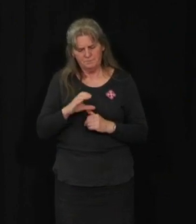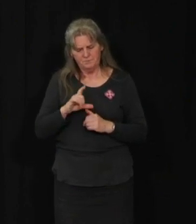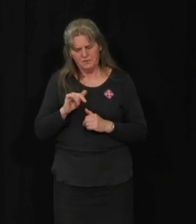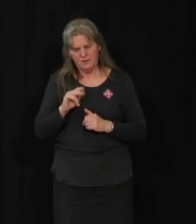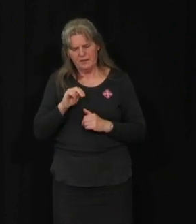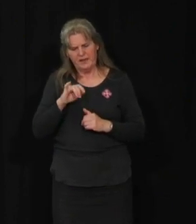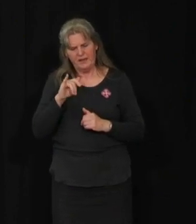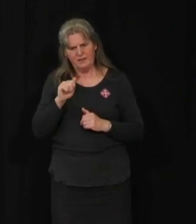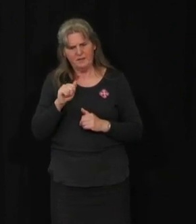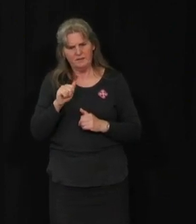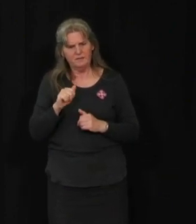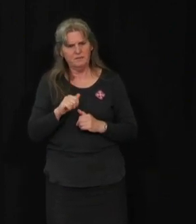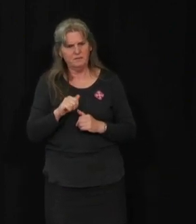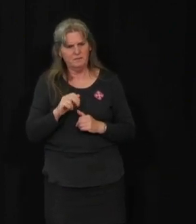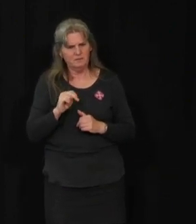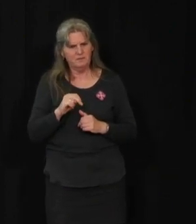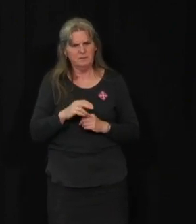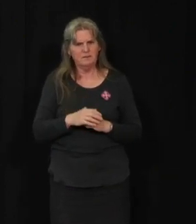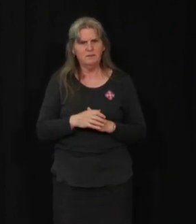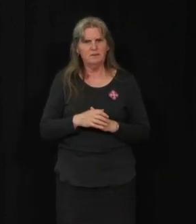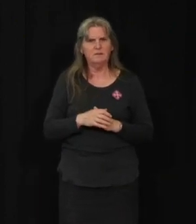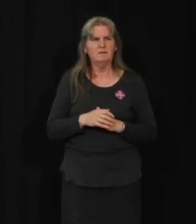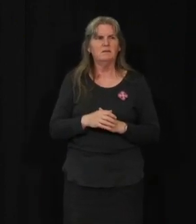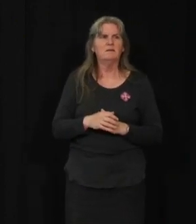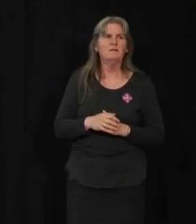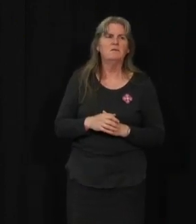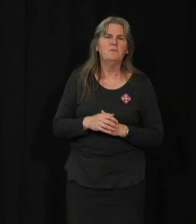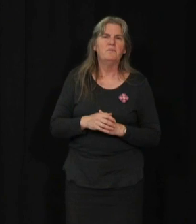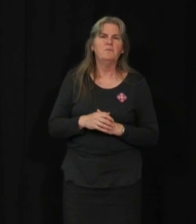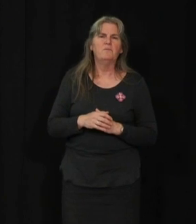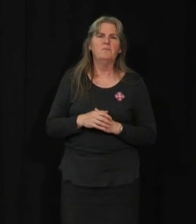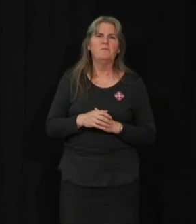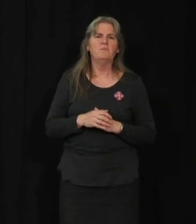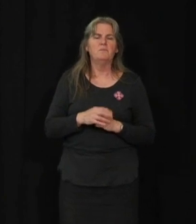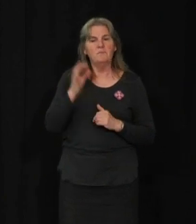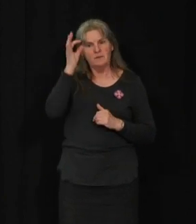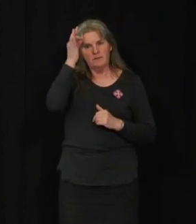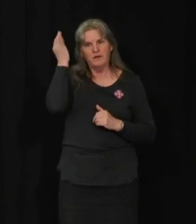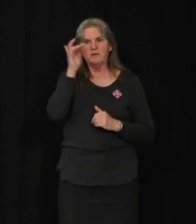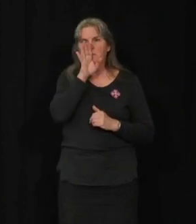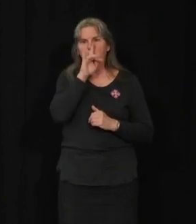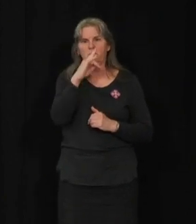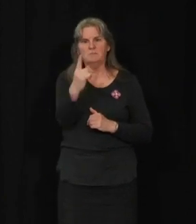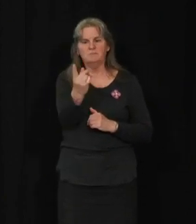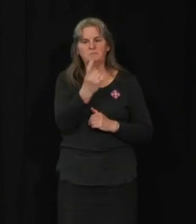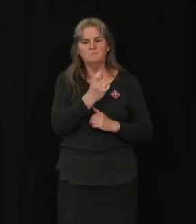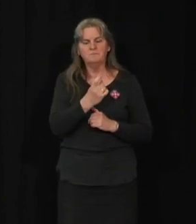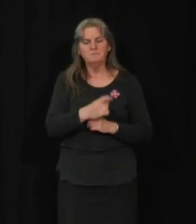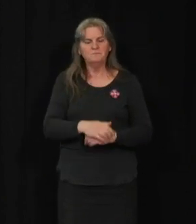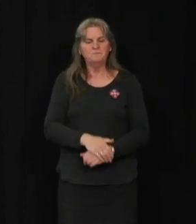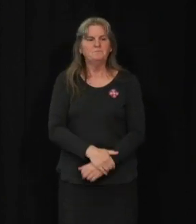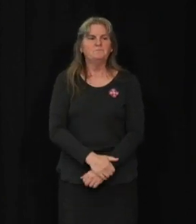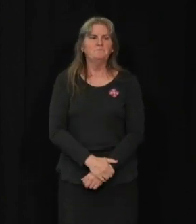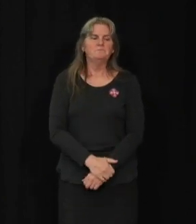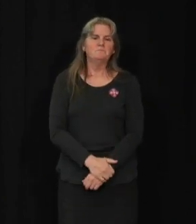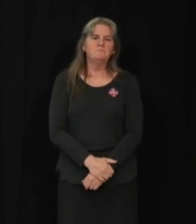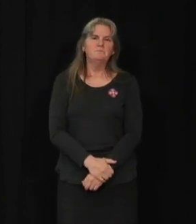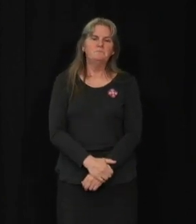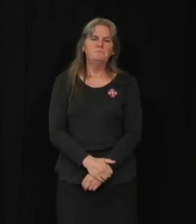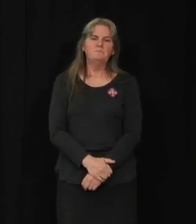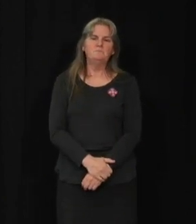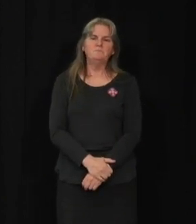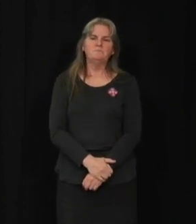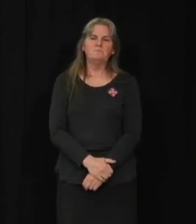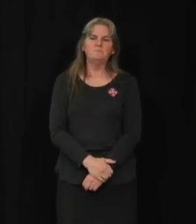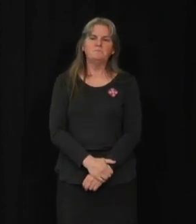Oui, première question pour Dr. Hanley. Quels sont les facteurs qui ont été utilisés,